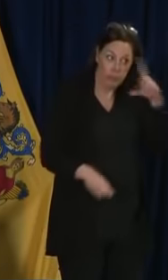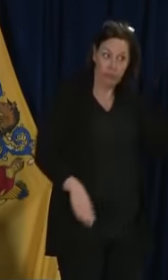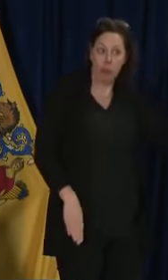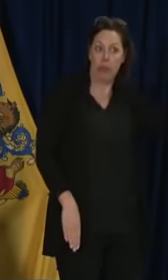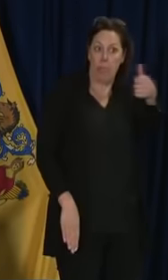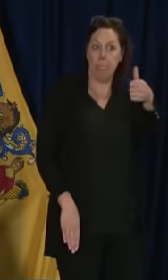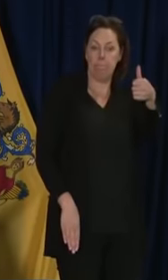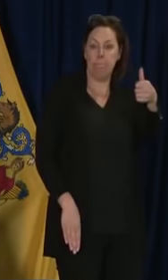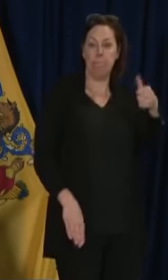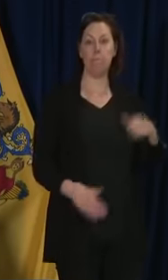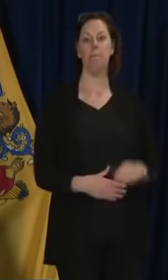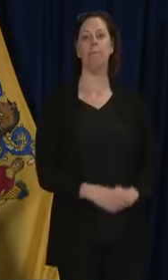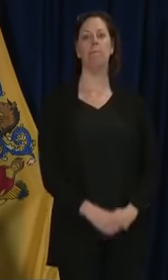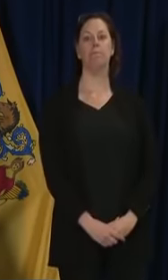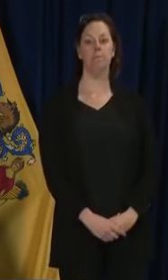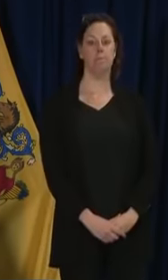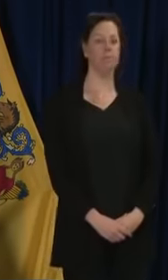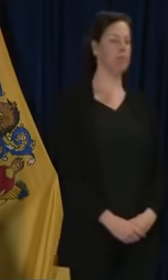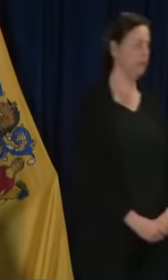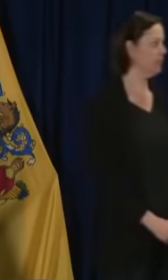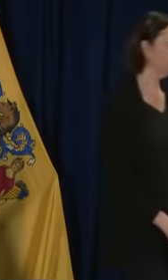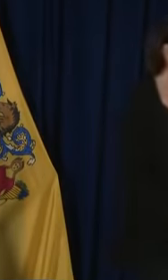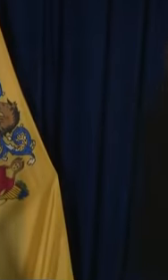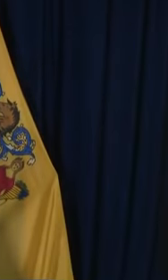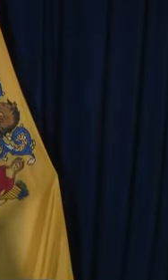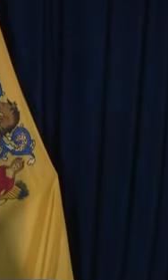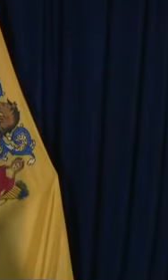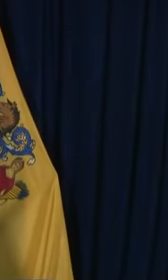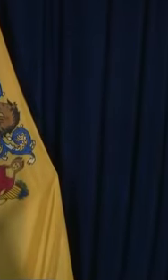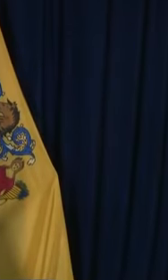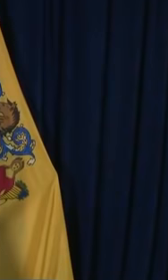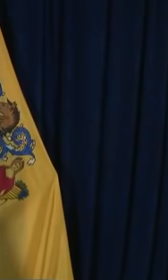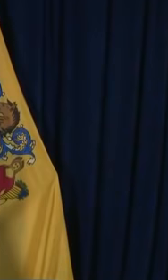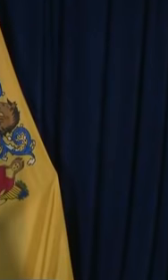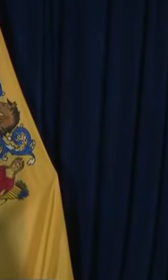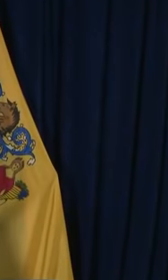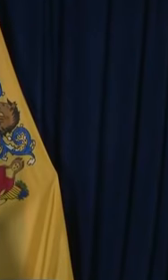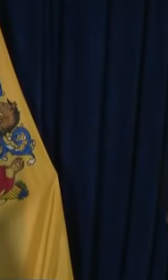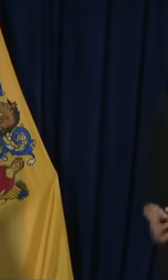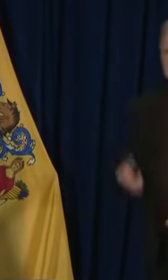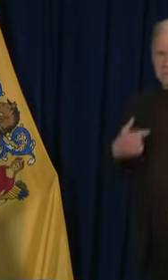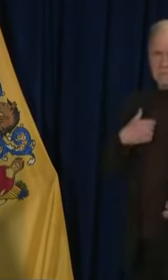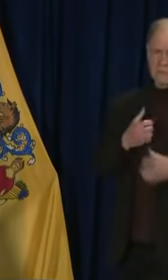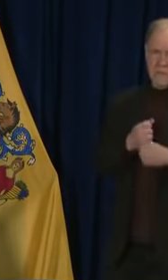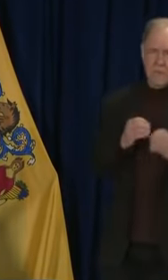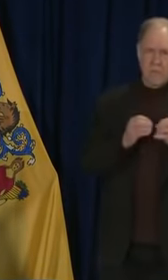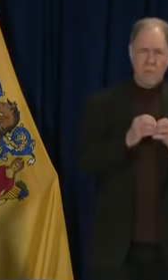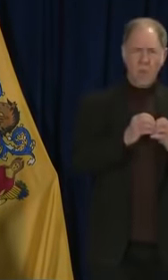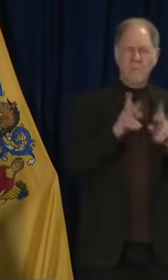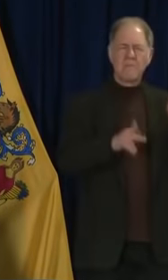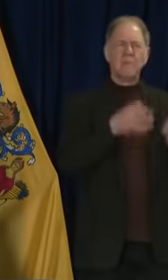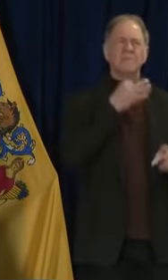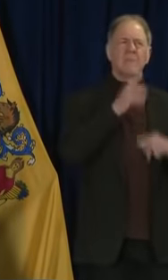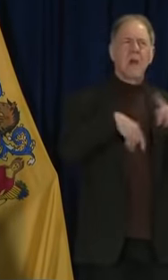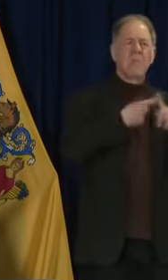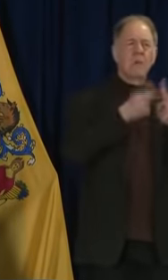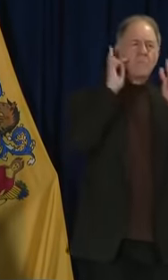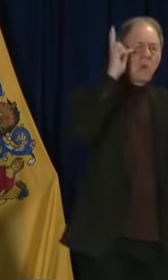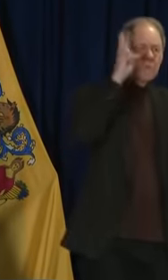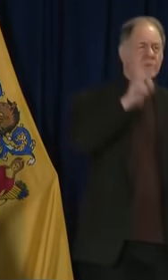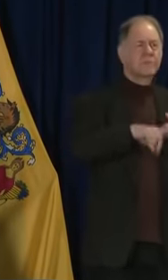to, they're welcome to do that. The other thing is we're getting reader questions on barber shops, convenience